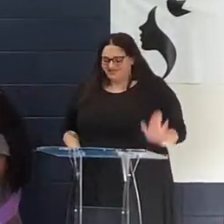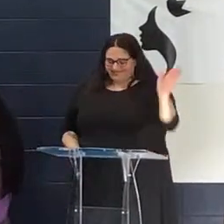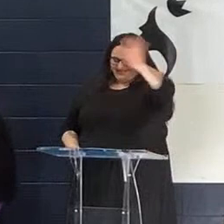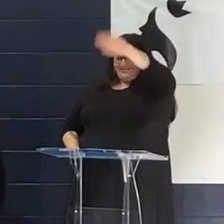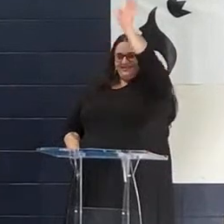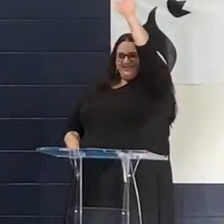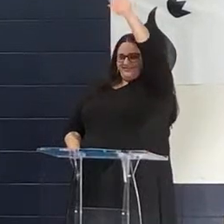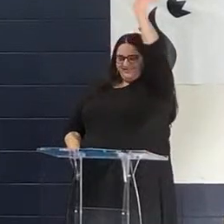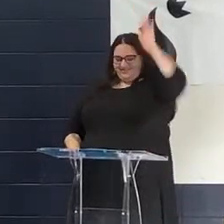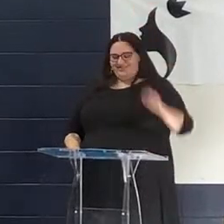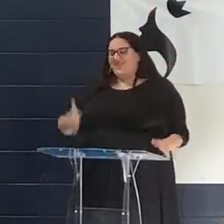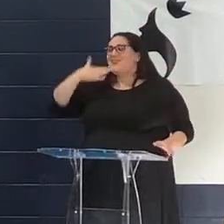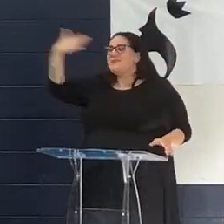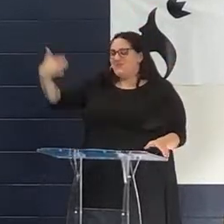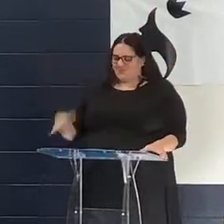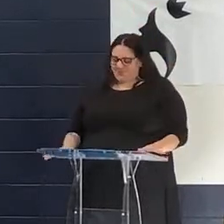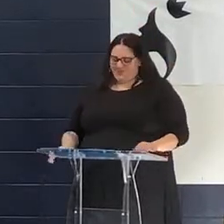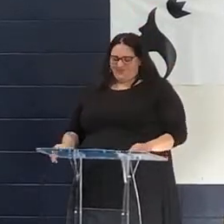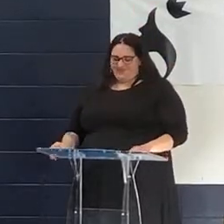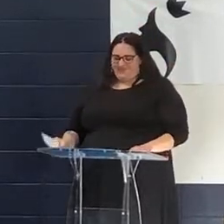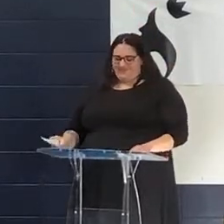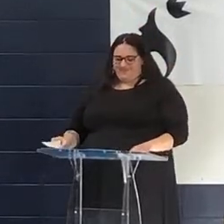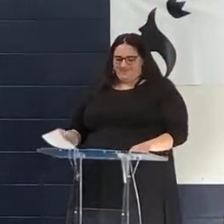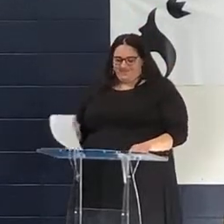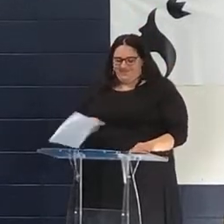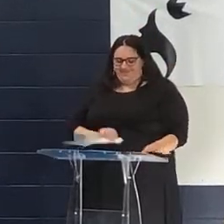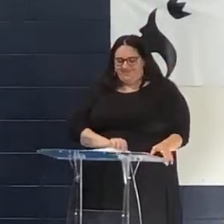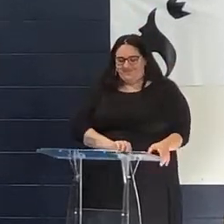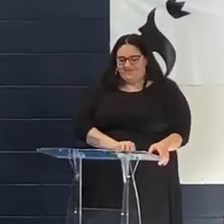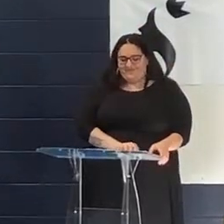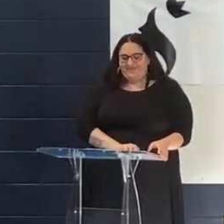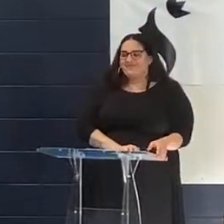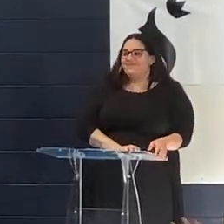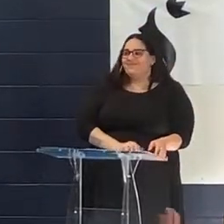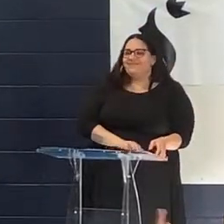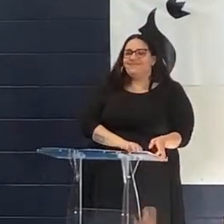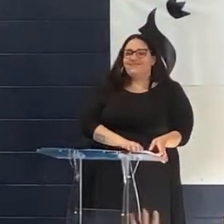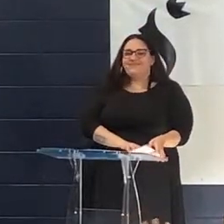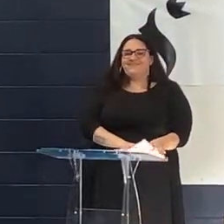evening. Thank you.